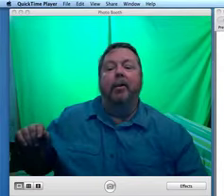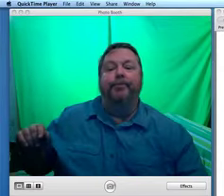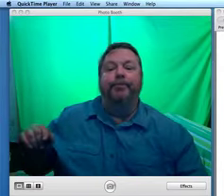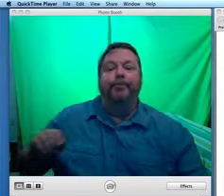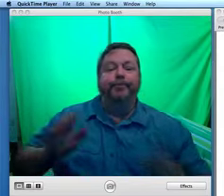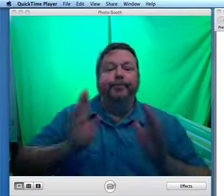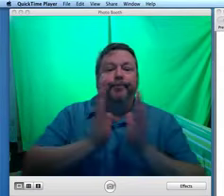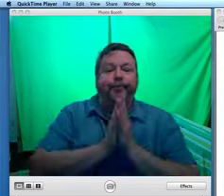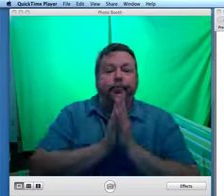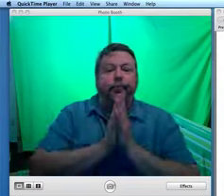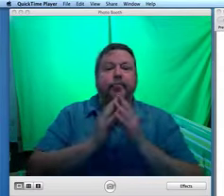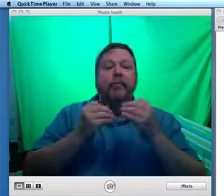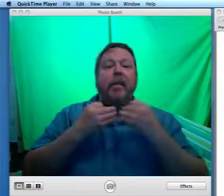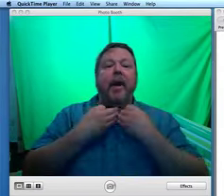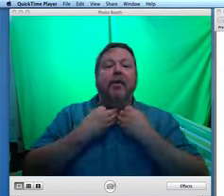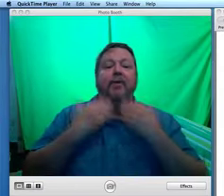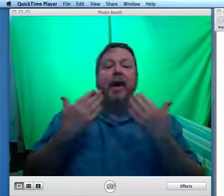right.